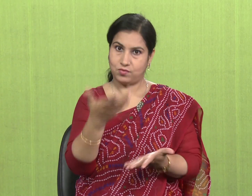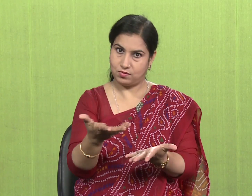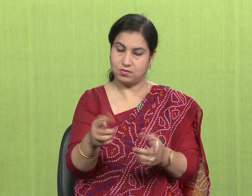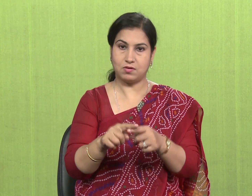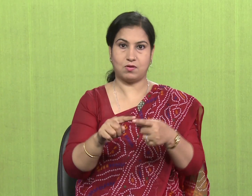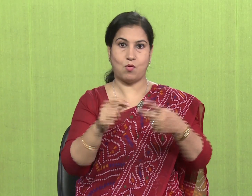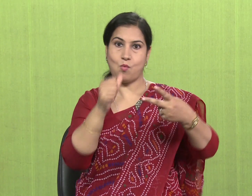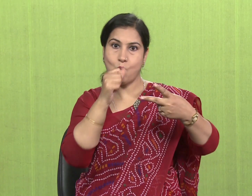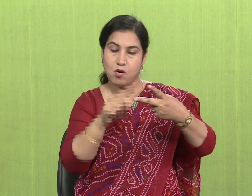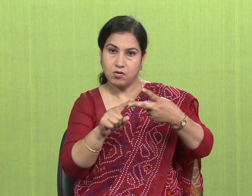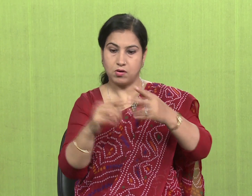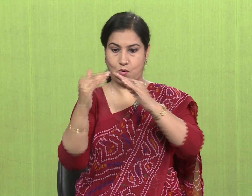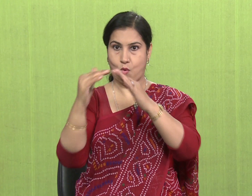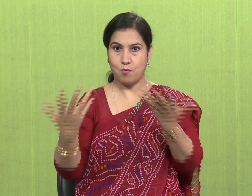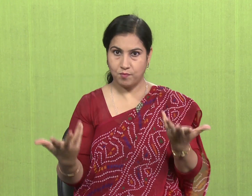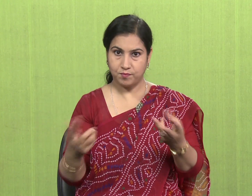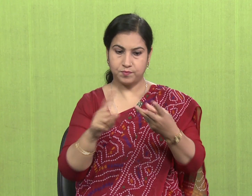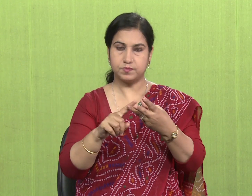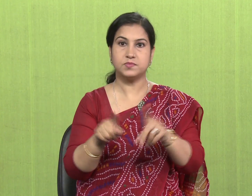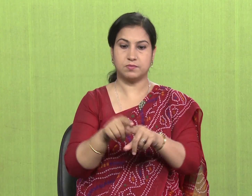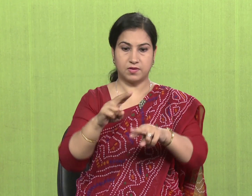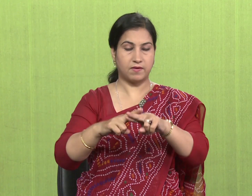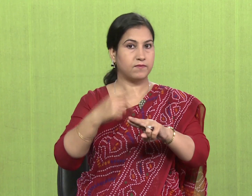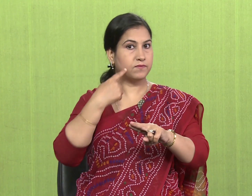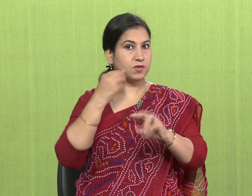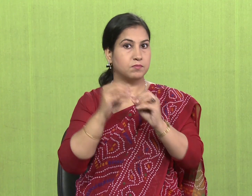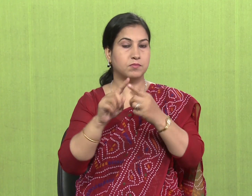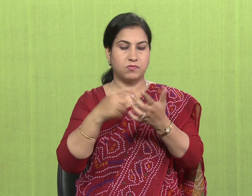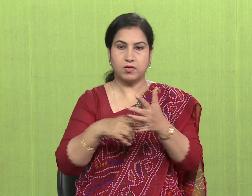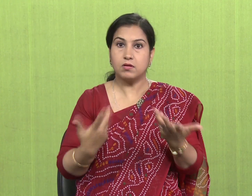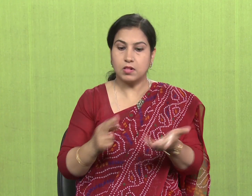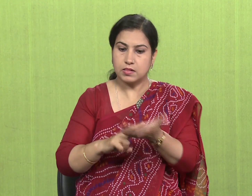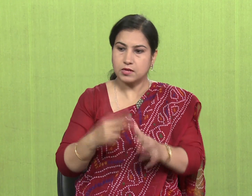water, shelter, and fiber in nature.